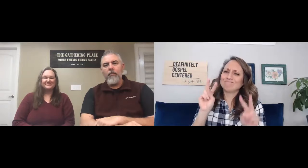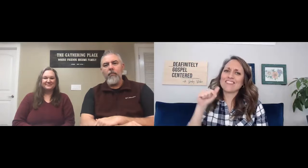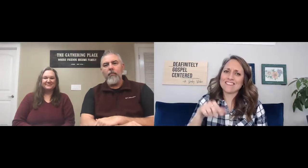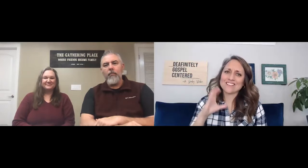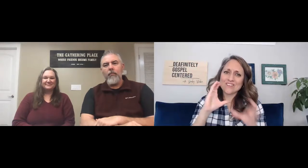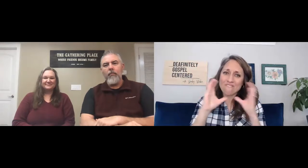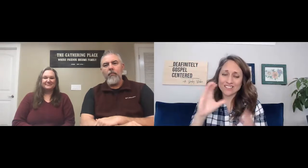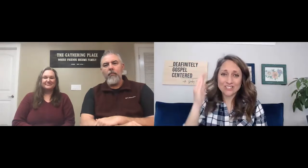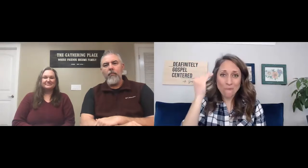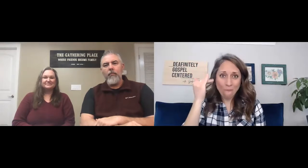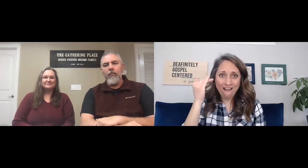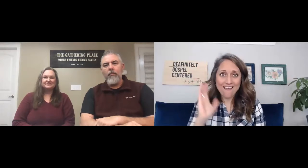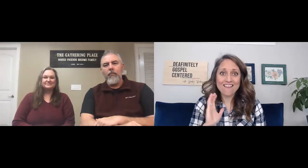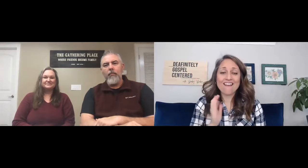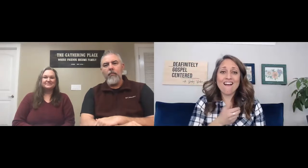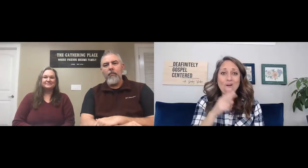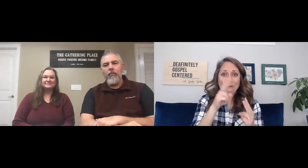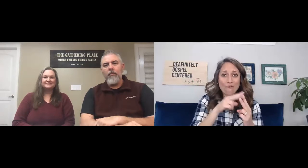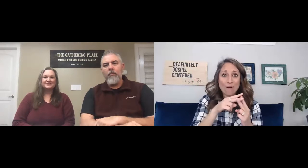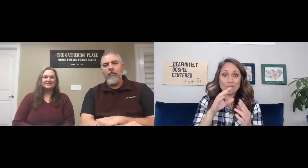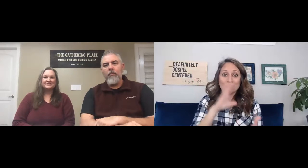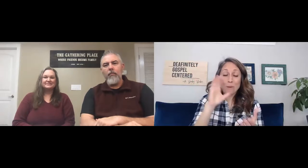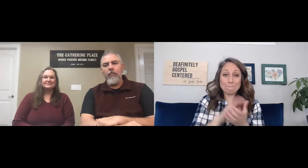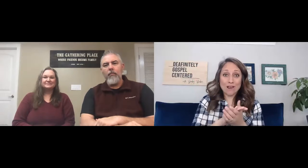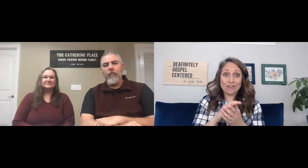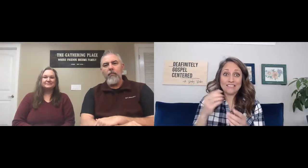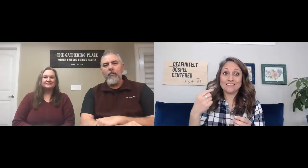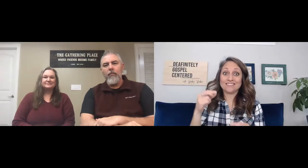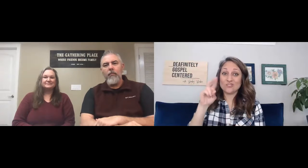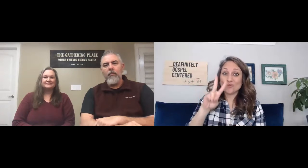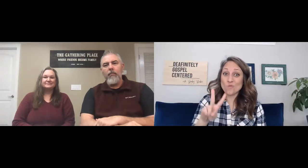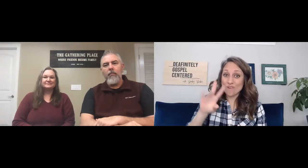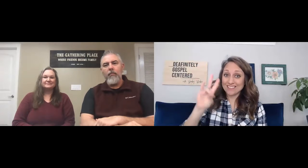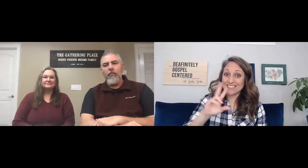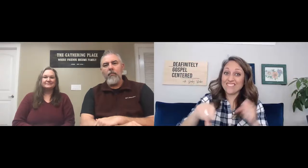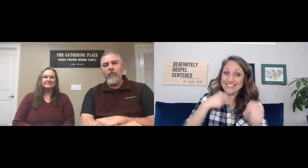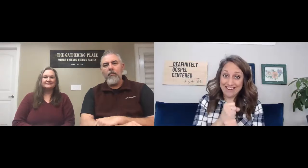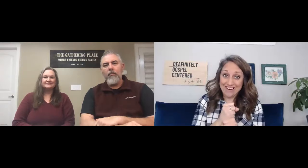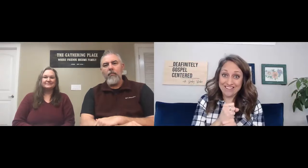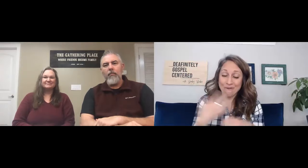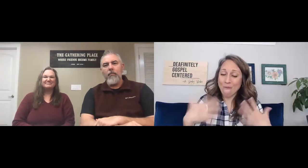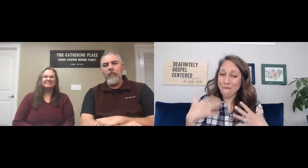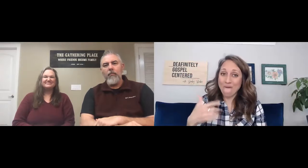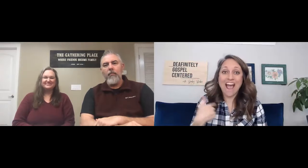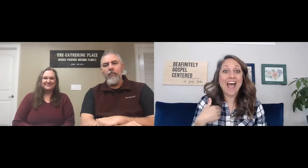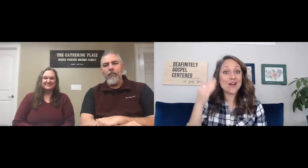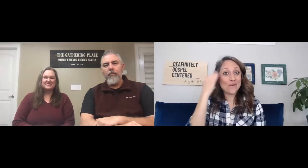I'm really looking forward to this conversation because our couple today has been married for 27 years.